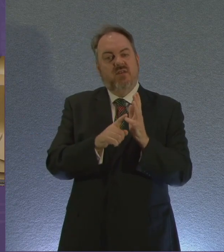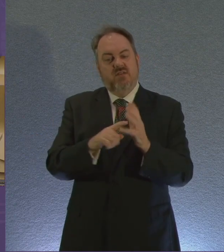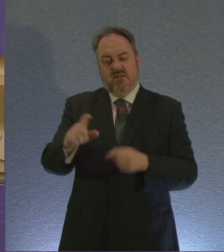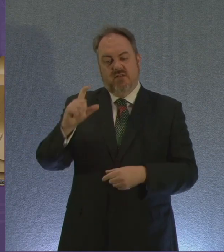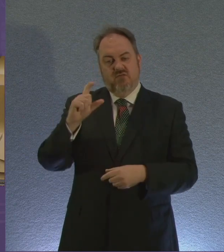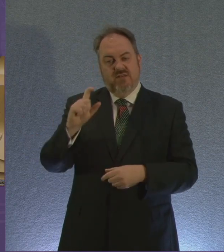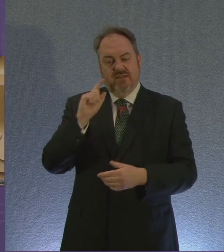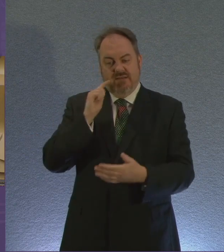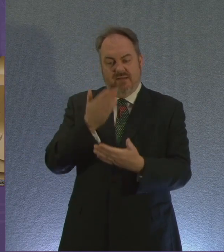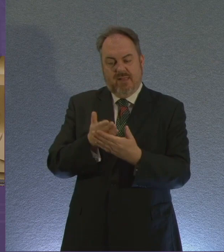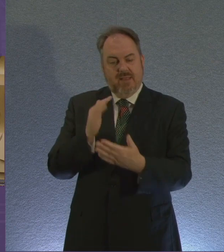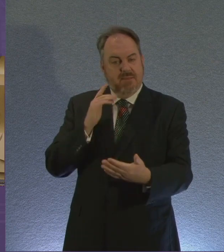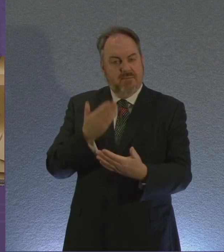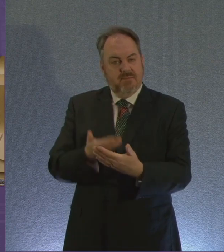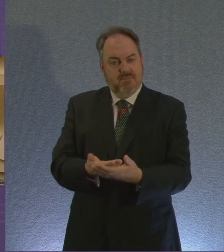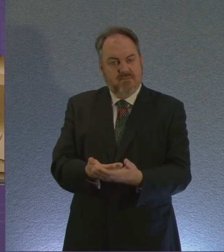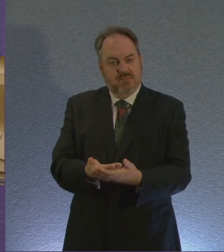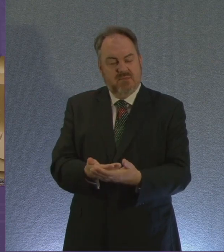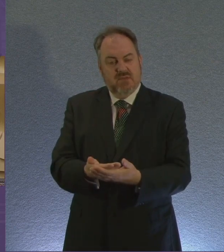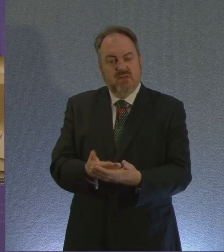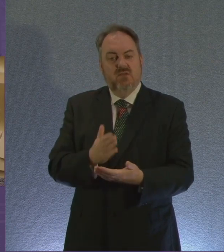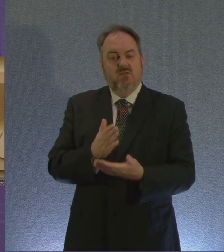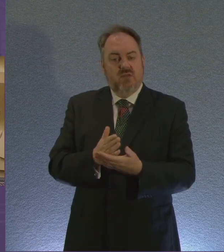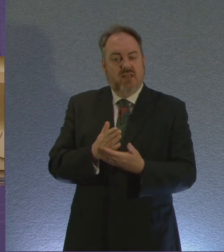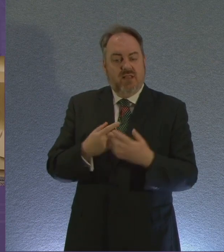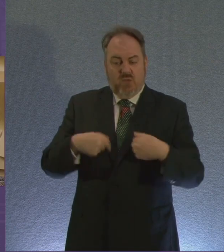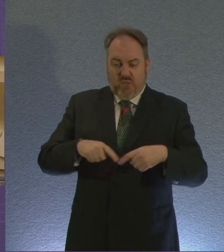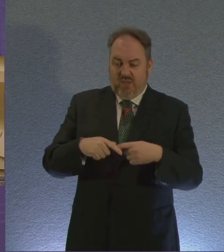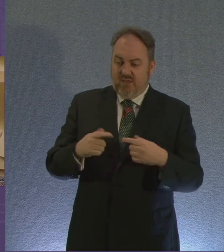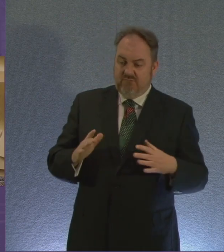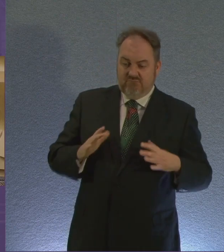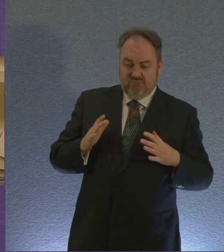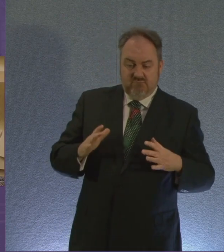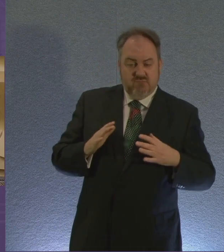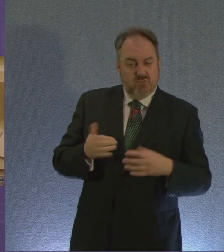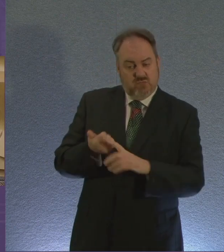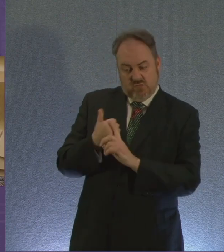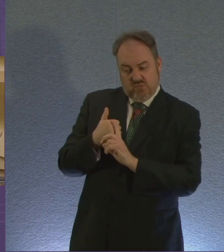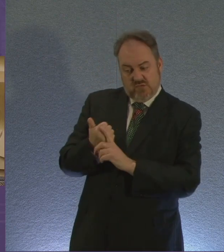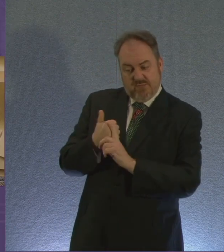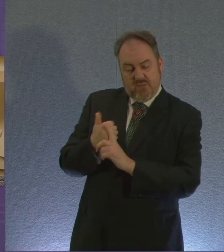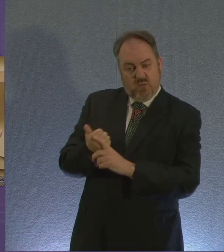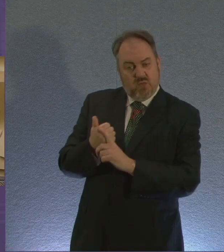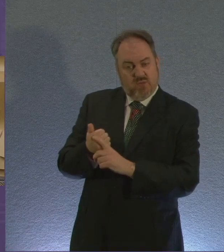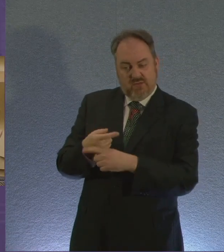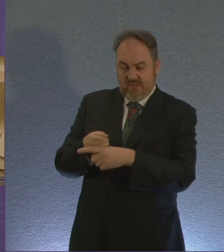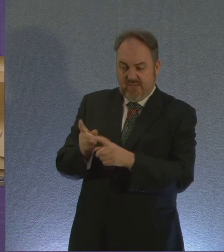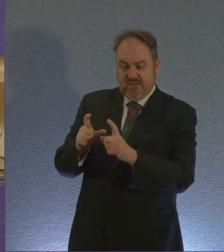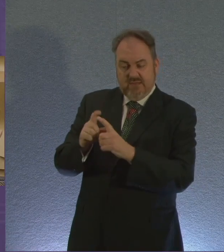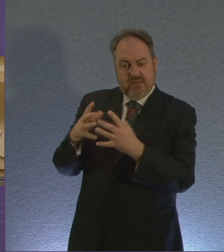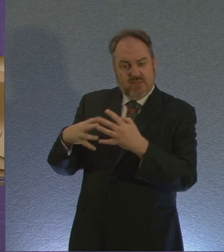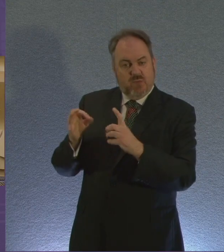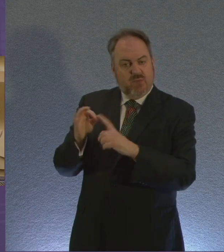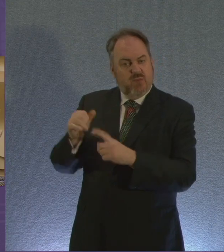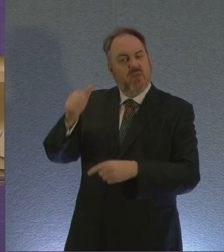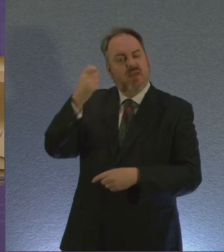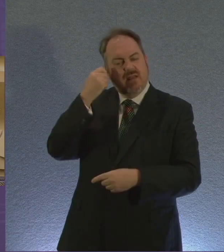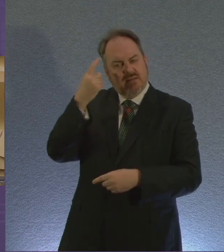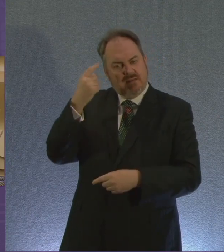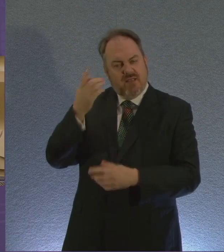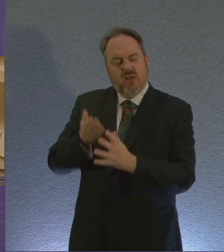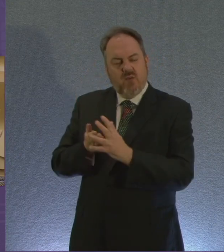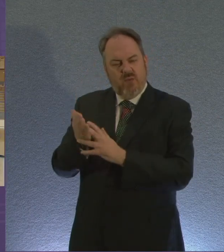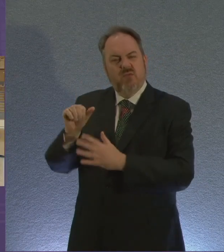we can possibly do so. At what I said, I think to a member previously, it is a very, very difficult time for them as they move forward with universal